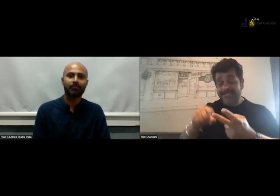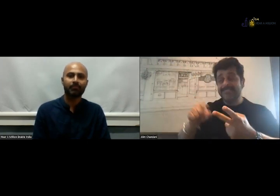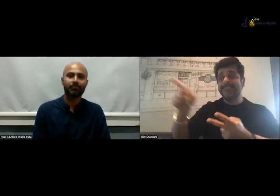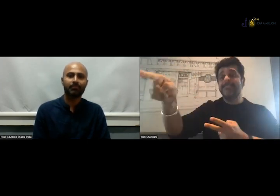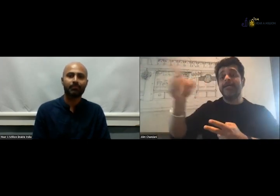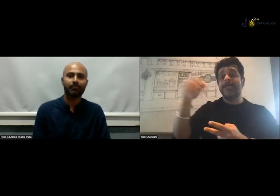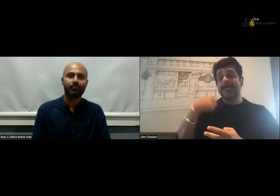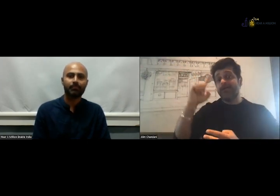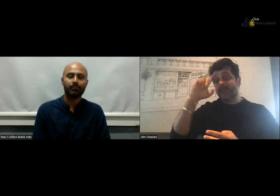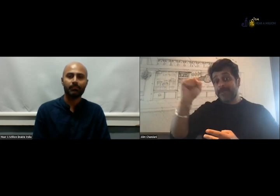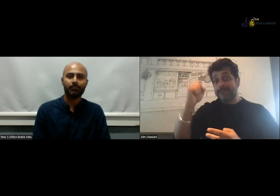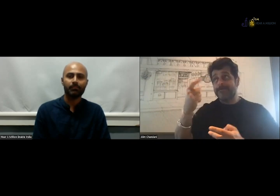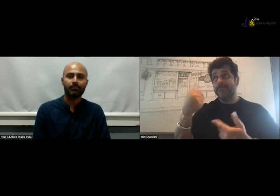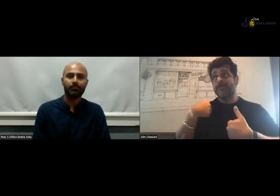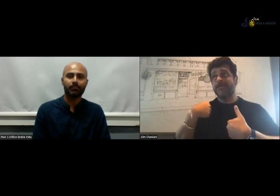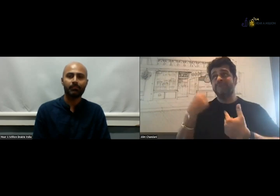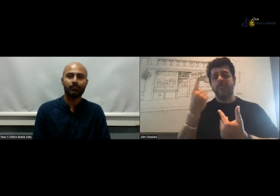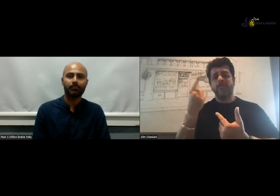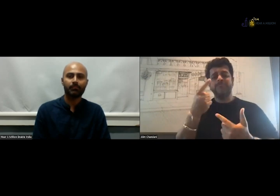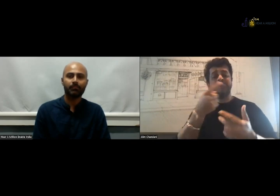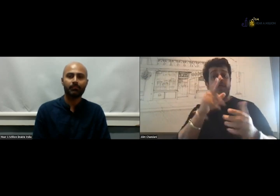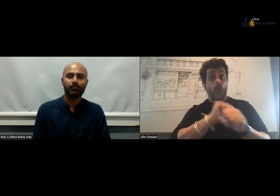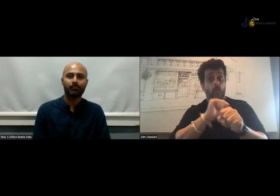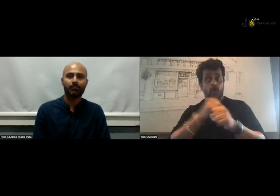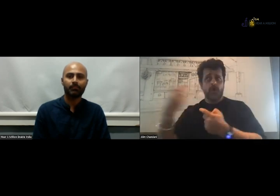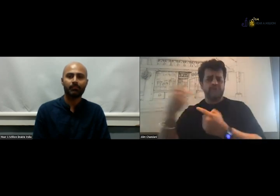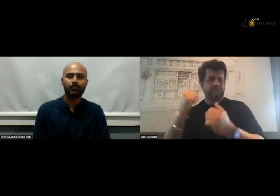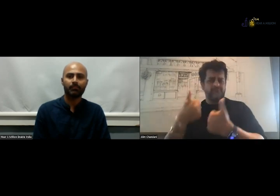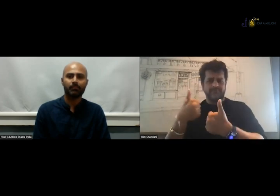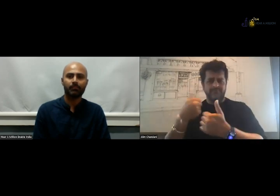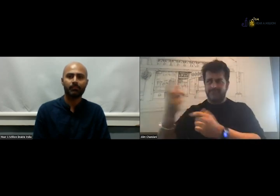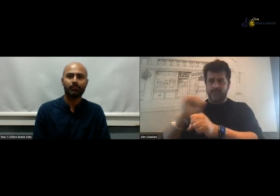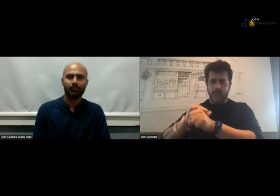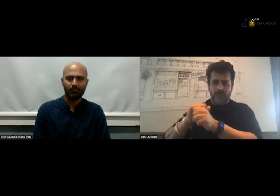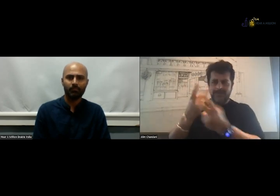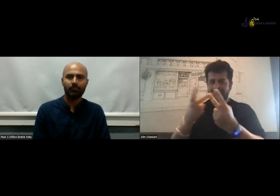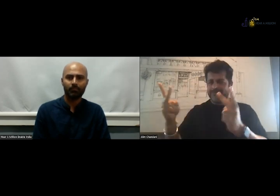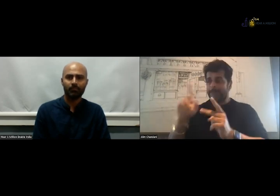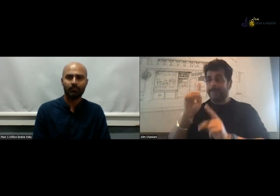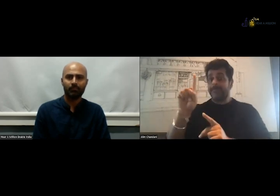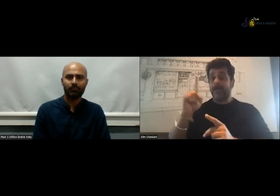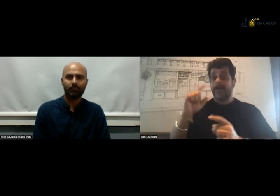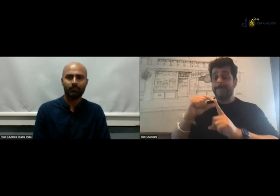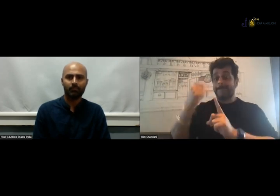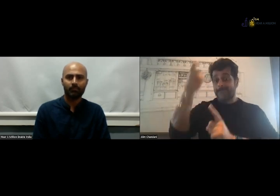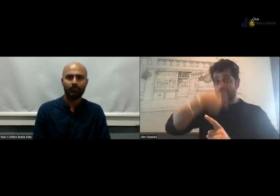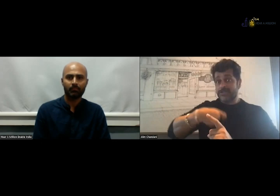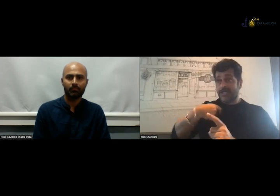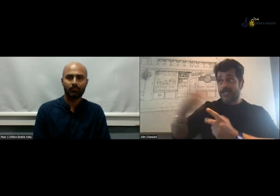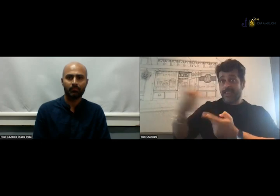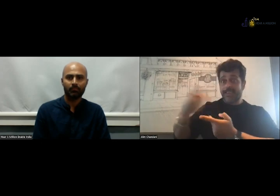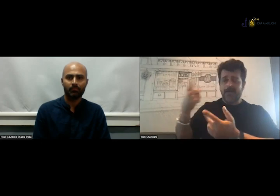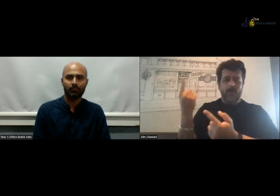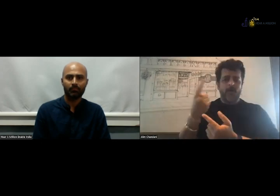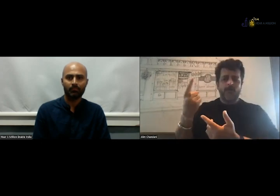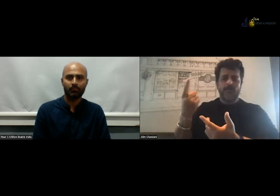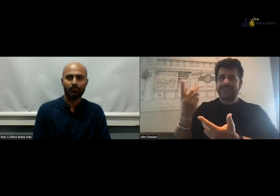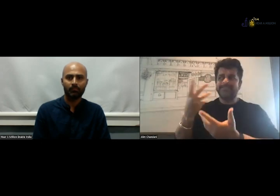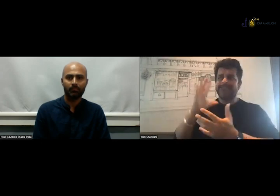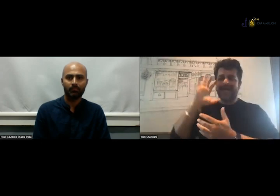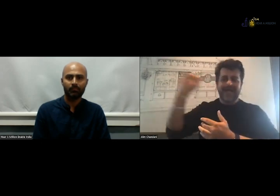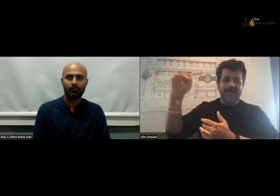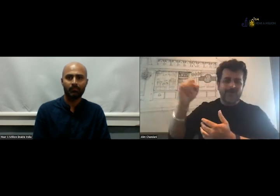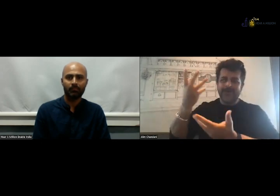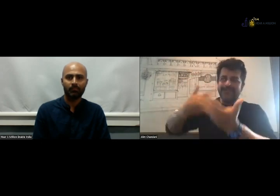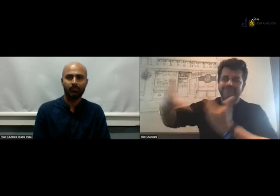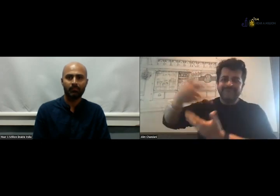looking. And the second thing I remember that at any work, we have a great coordination. But